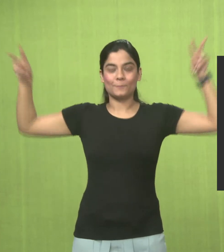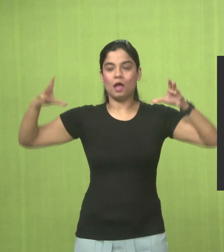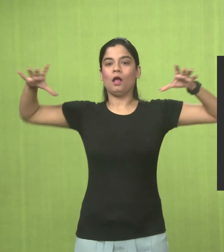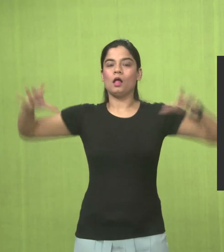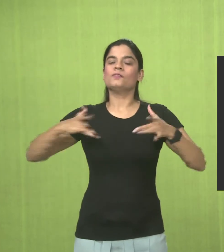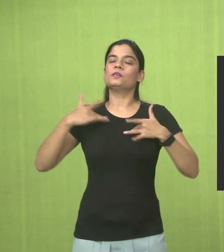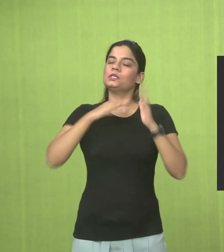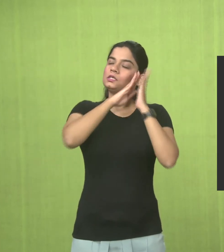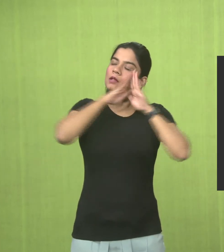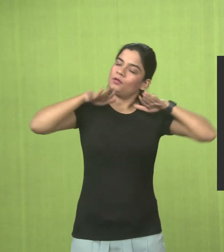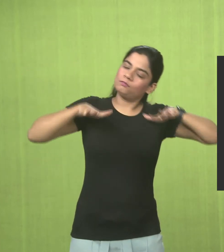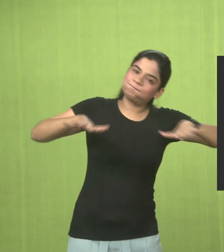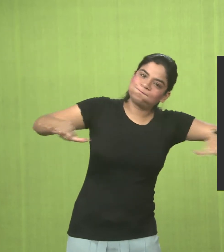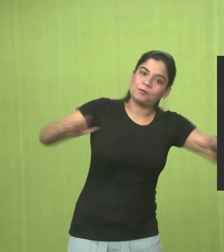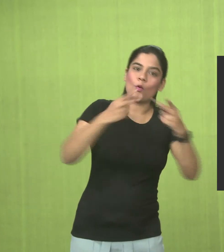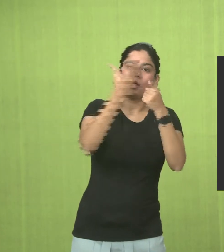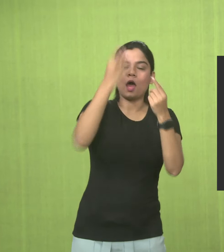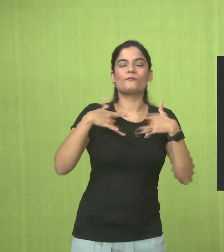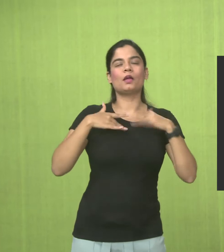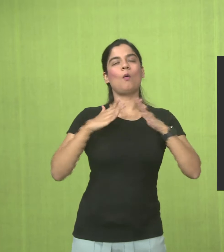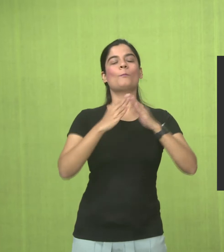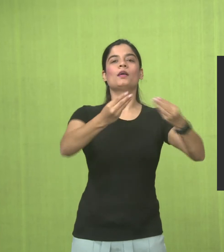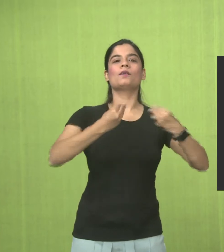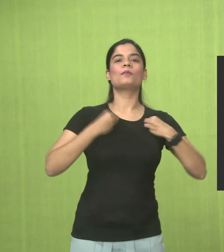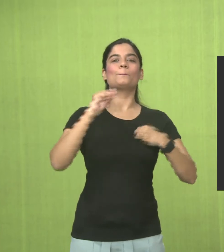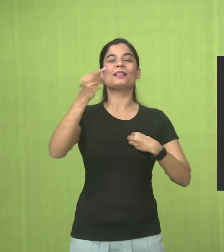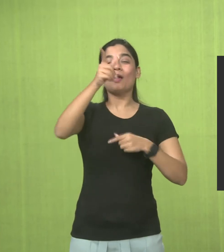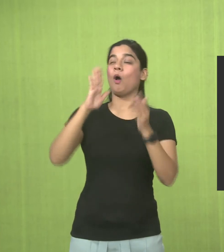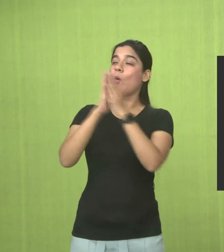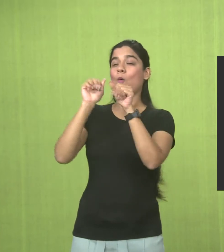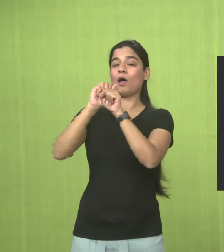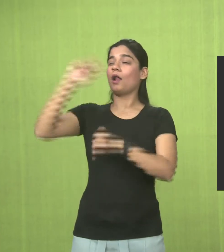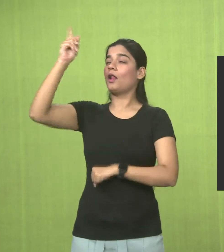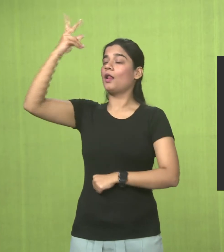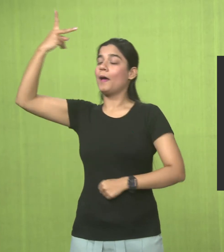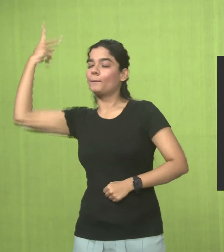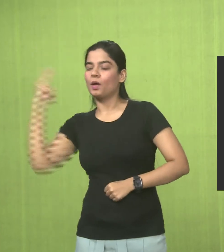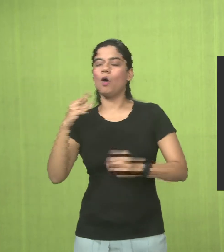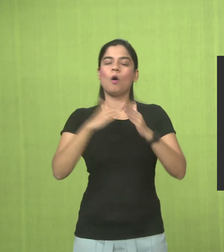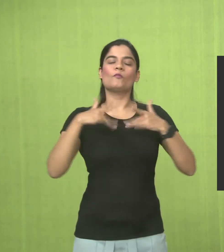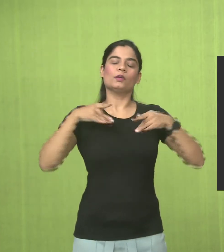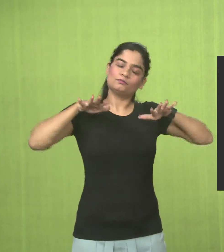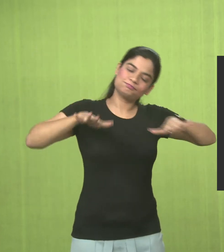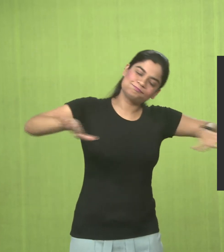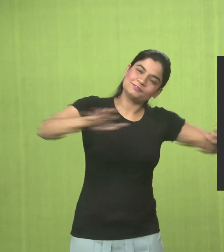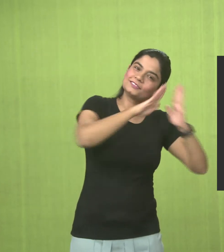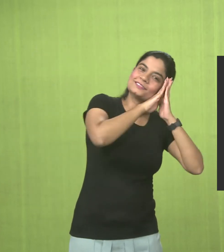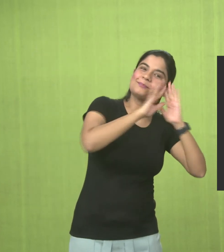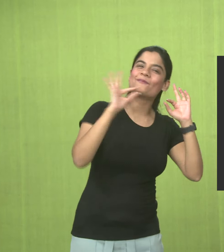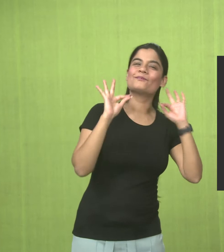Everyone is working, sleeping on time, taking care of their health, etc. Home is where the